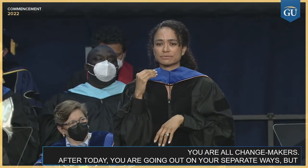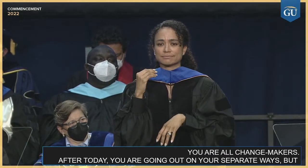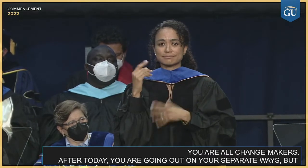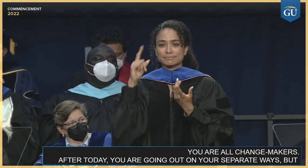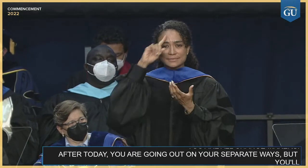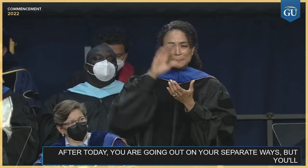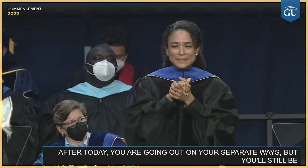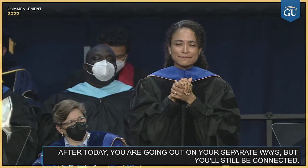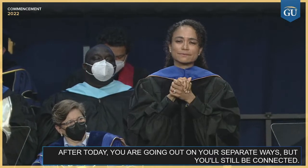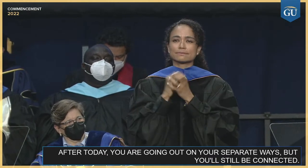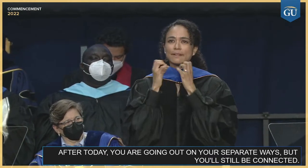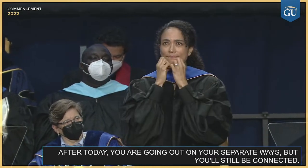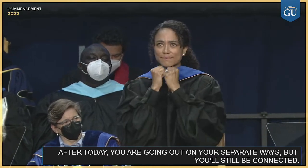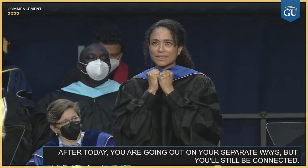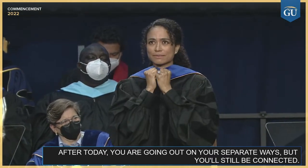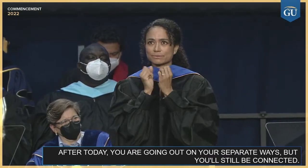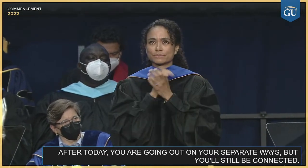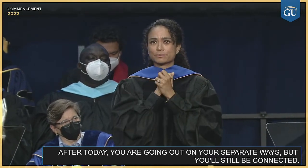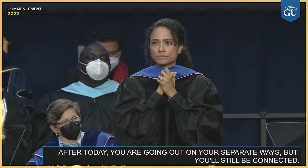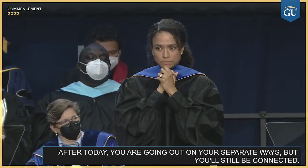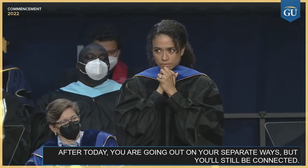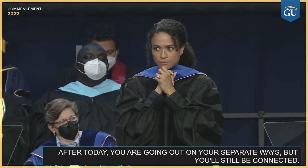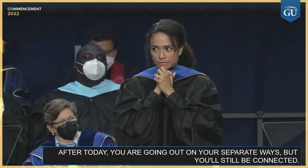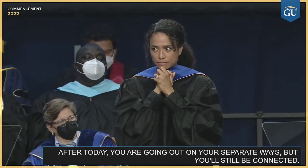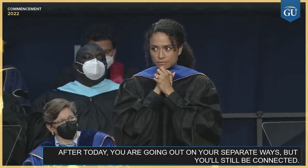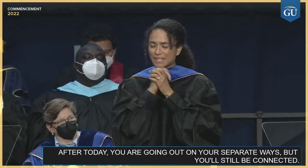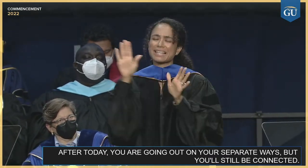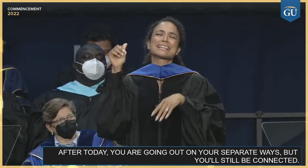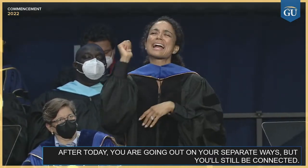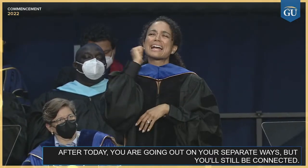through all of your shared experiences, beliefs, and values.